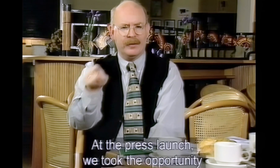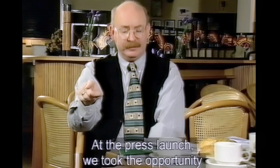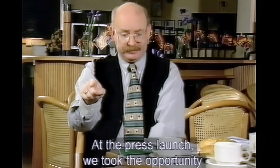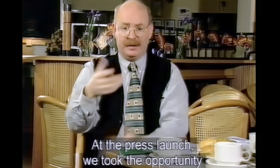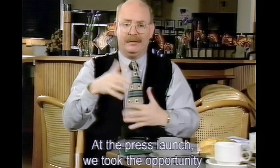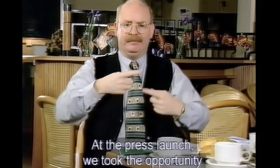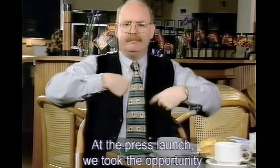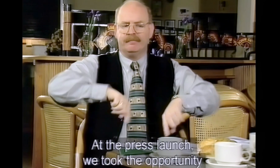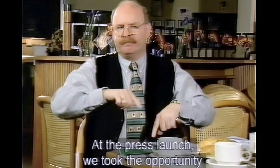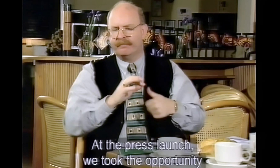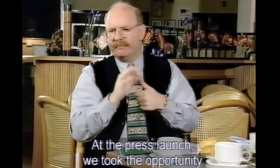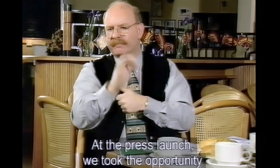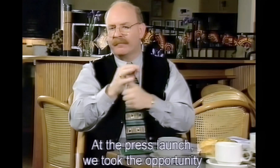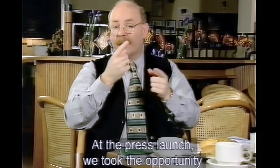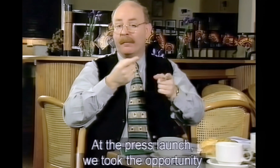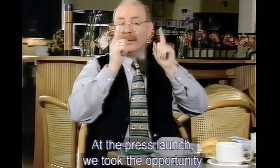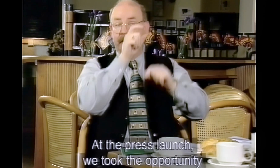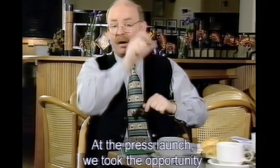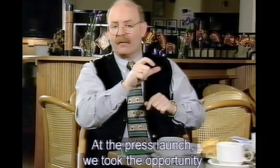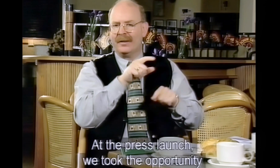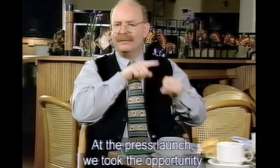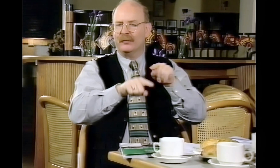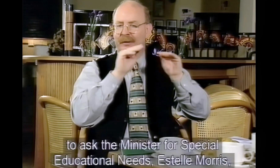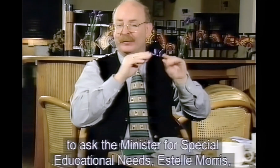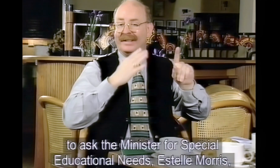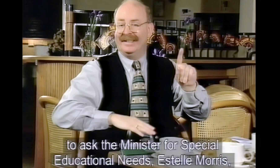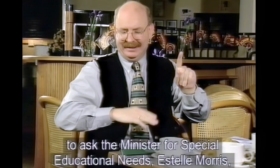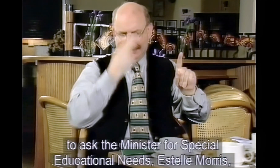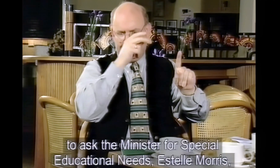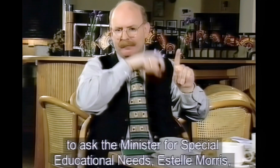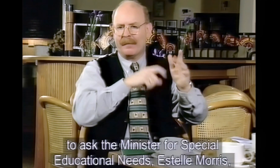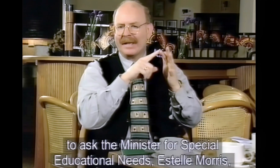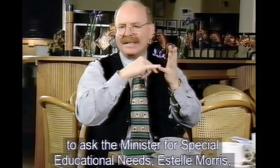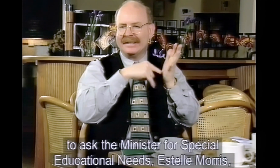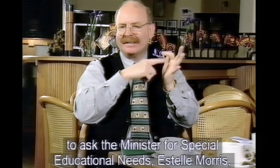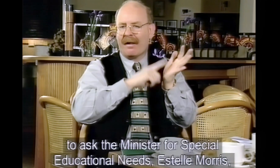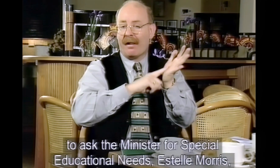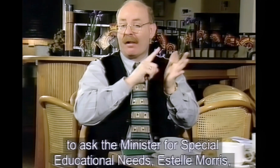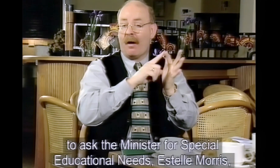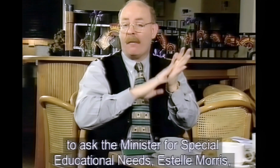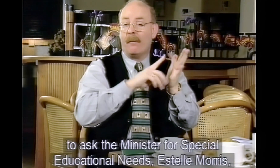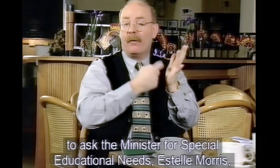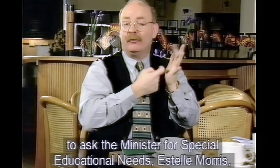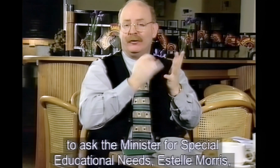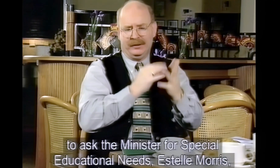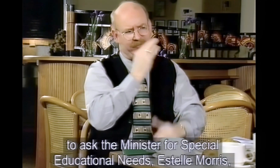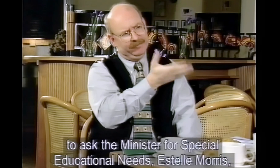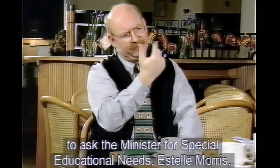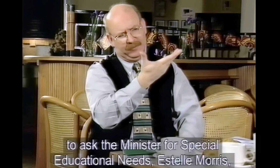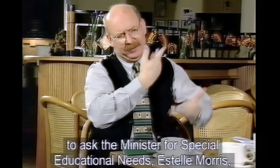At the press launch, we took the opportunity to ask the Minister for Special Educational Needs, Estelle Morris, to explain to us exactly